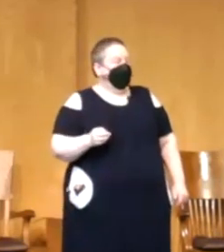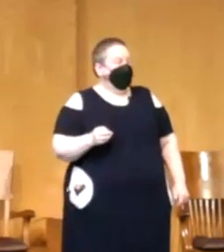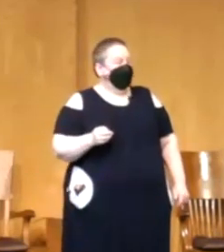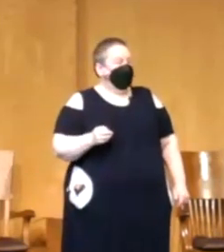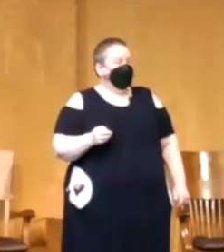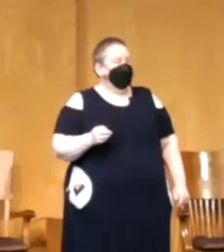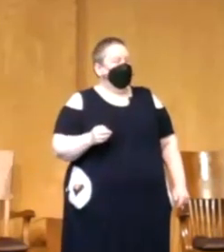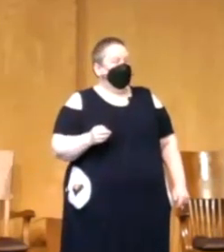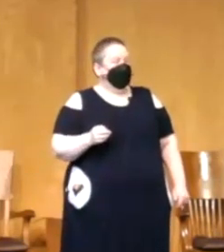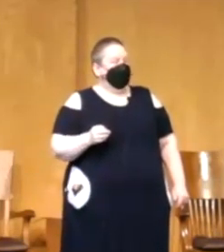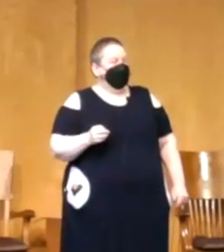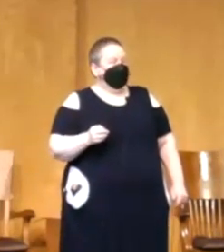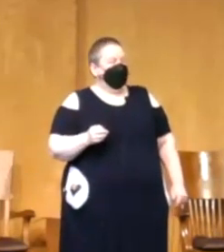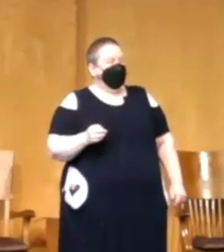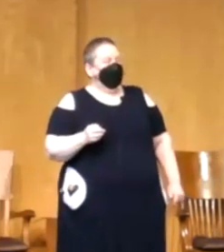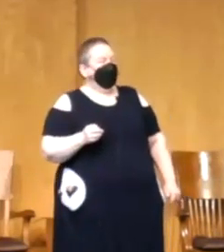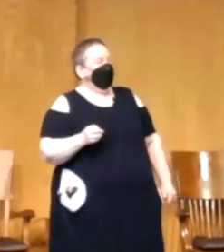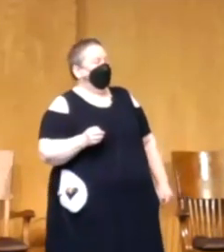wonderful.